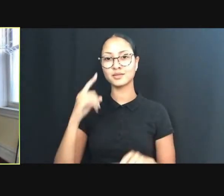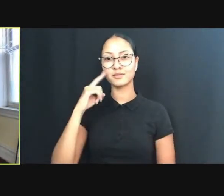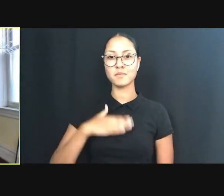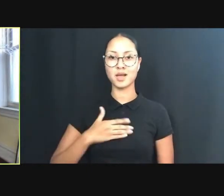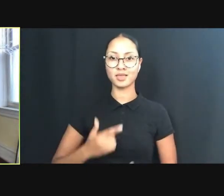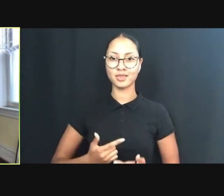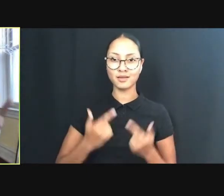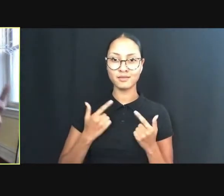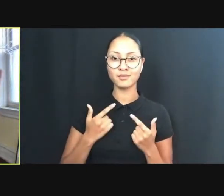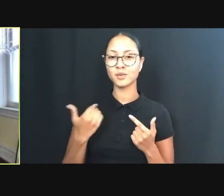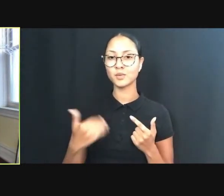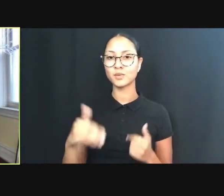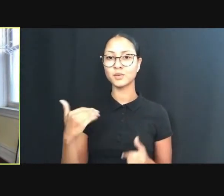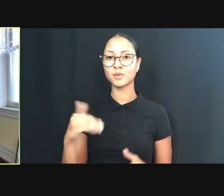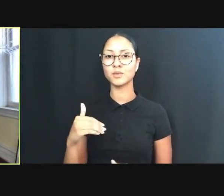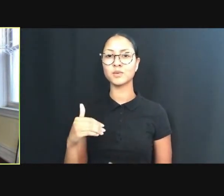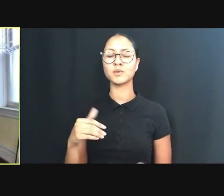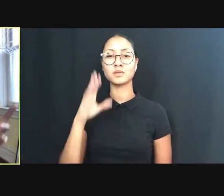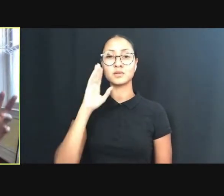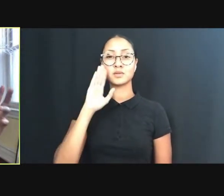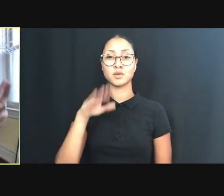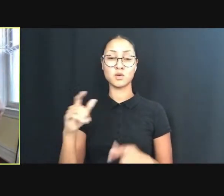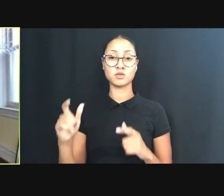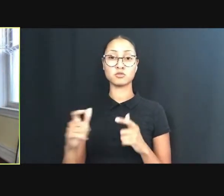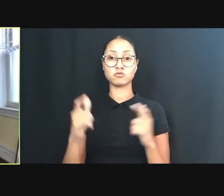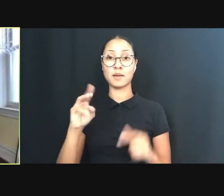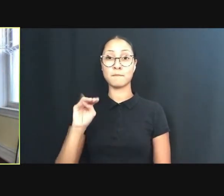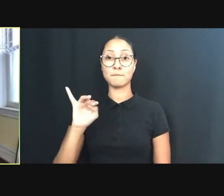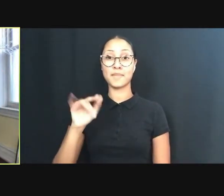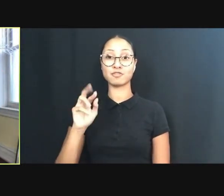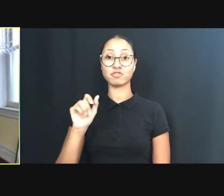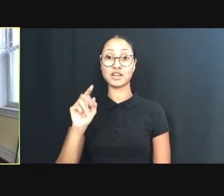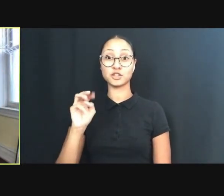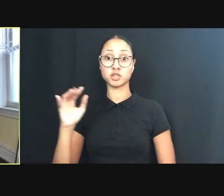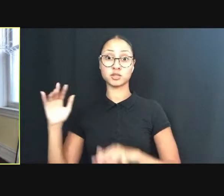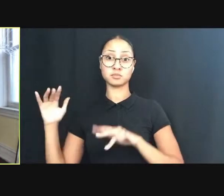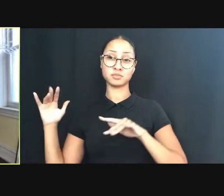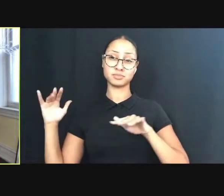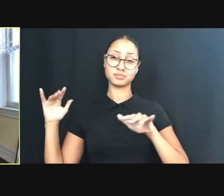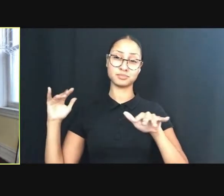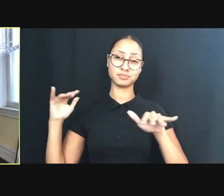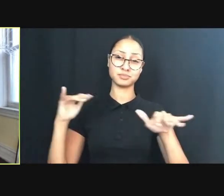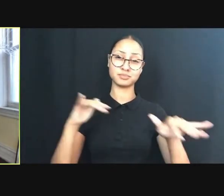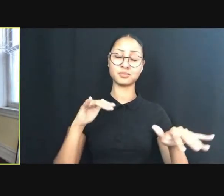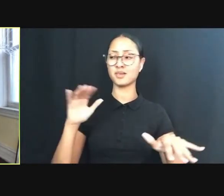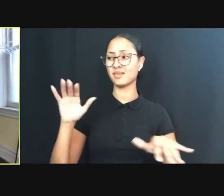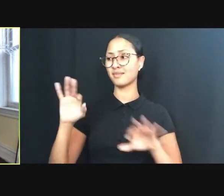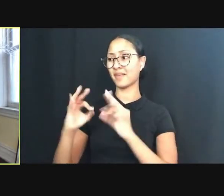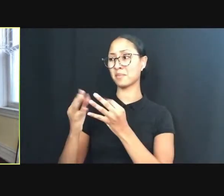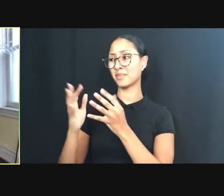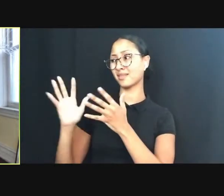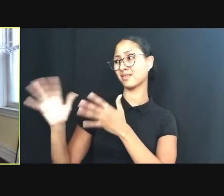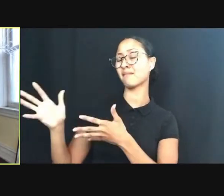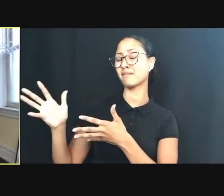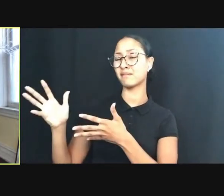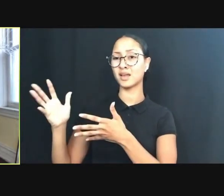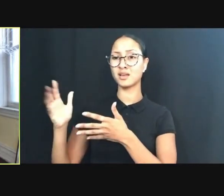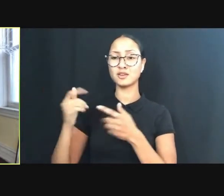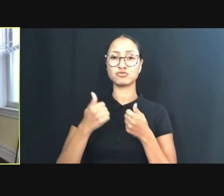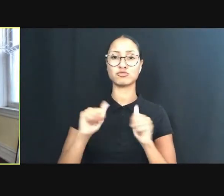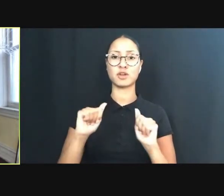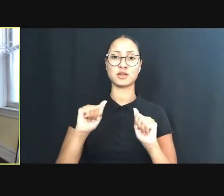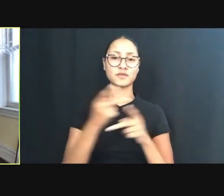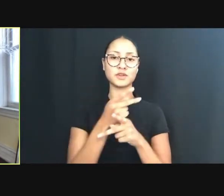Great Migration, Black folks were just coming up to these cities and we were just all leaving our families, trying to live these dreams, trying to create opportunities